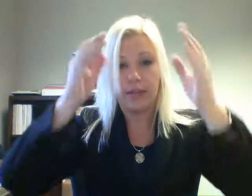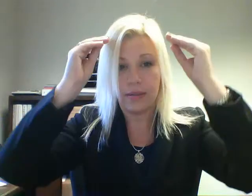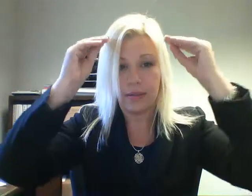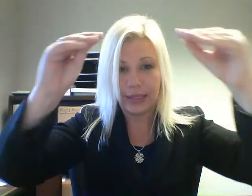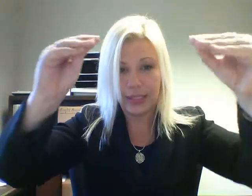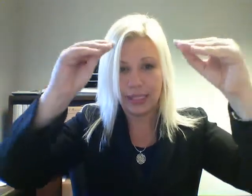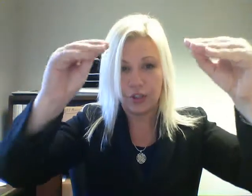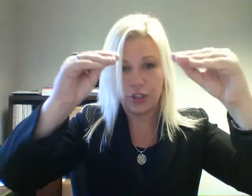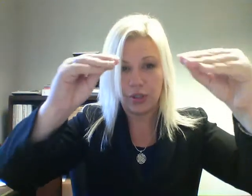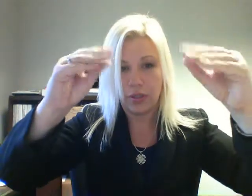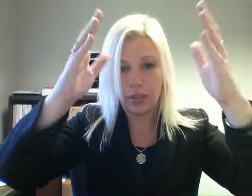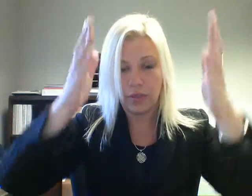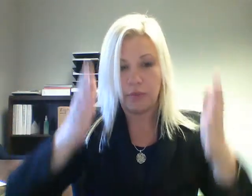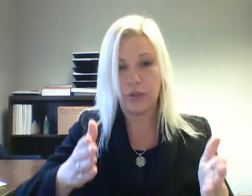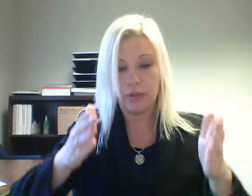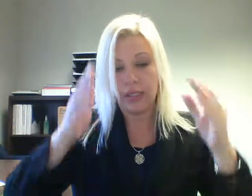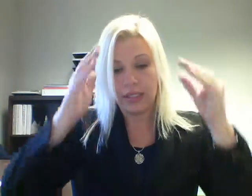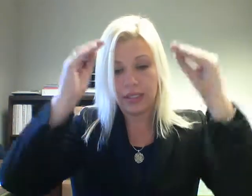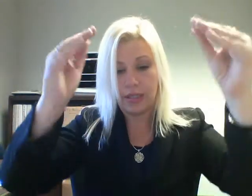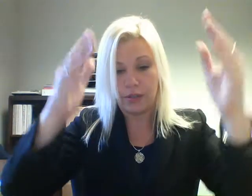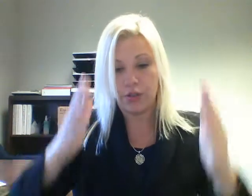person. Teach, person. Teacher.